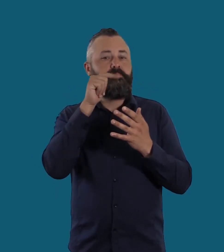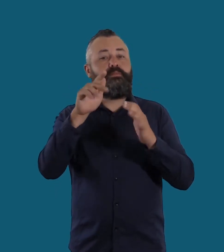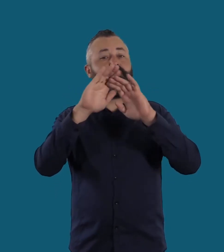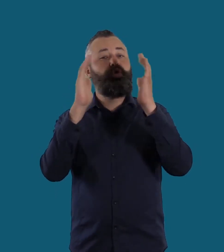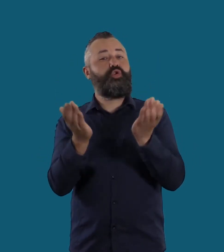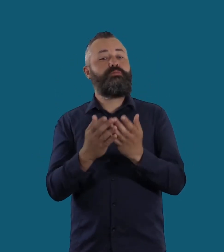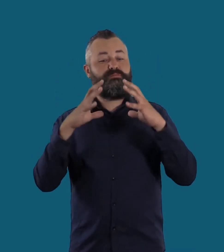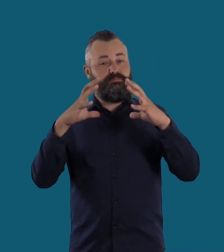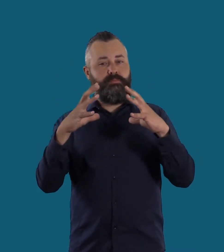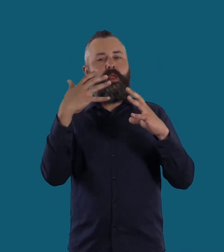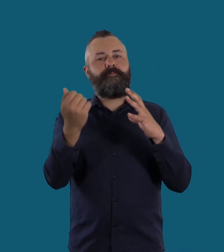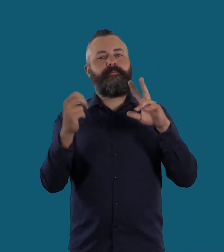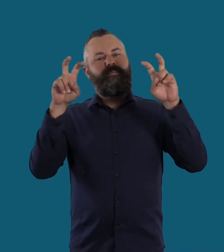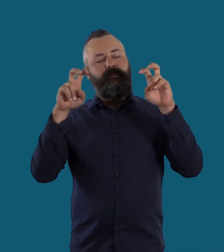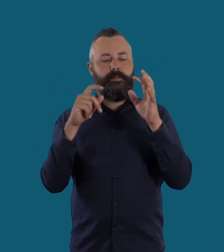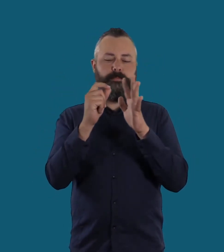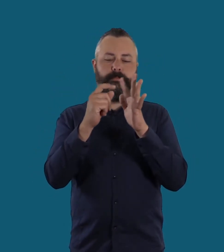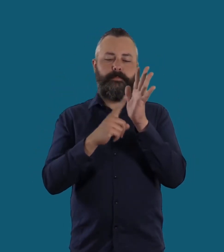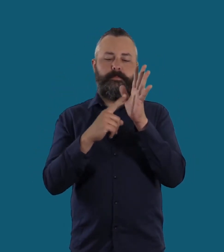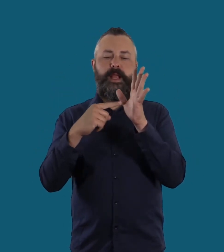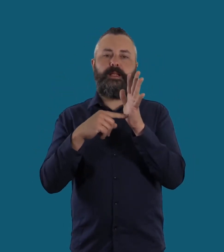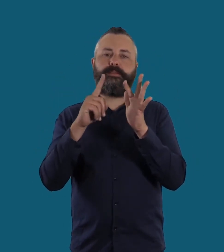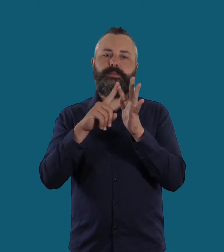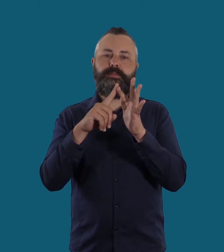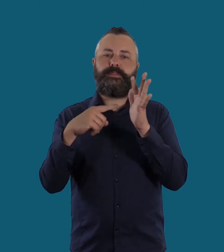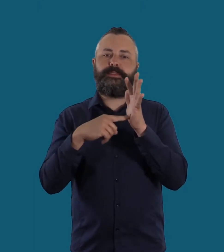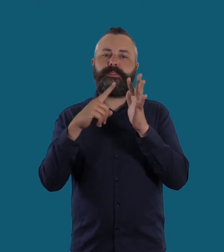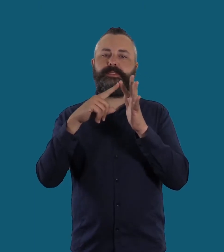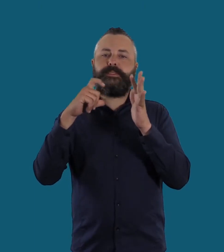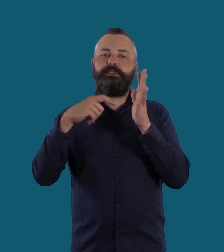Earth's outer layer is made up of separate pieces called tectonic plates.